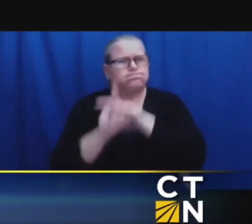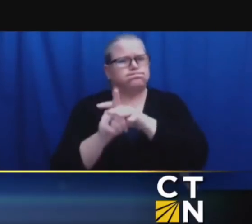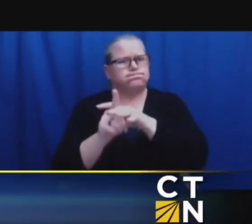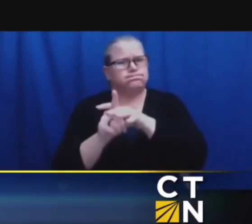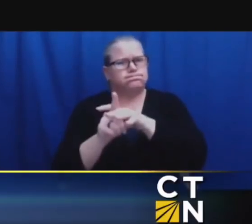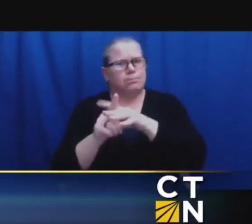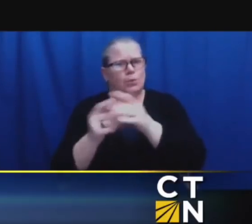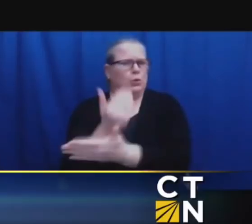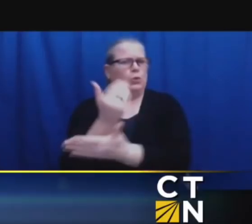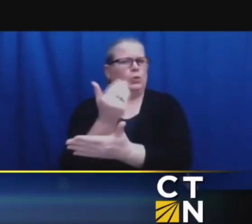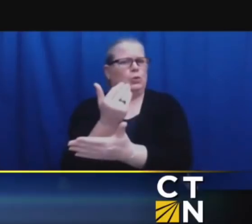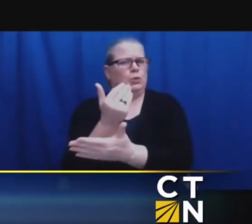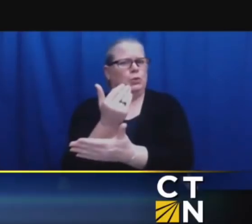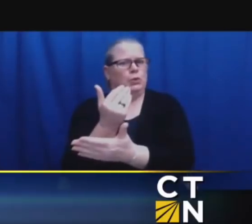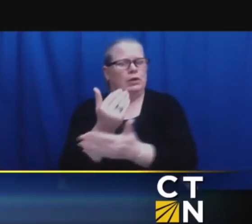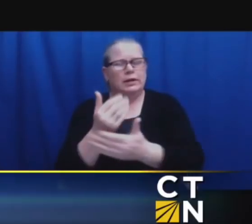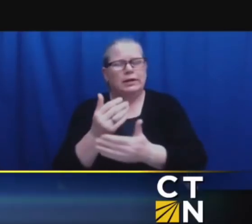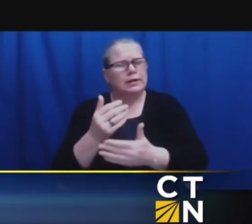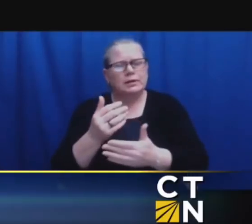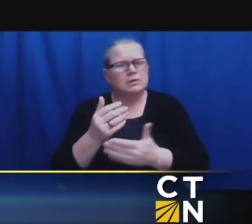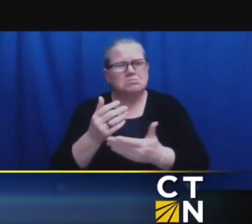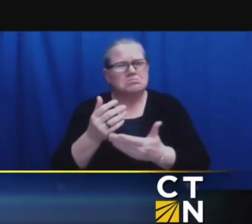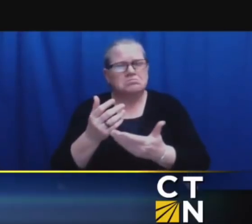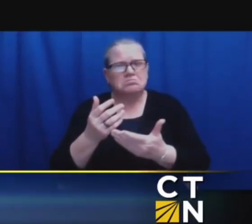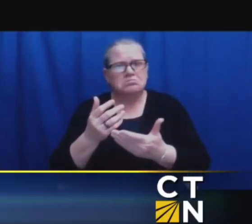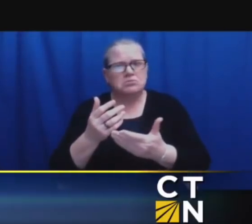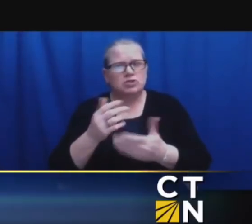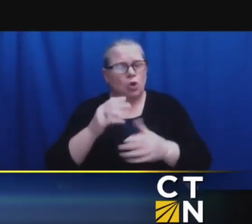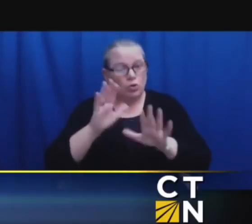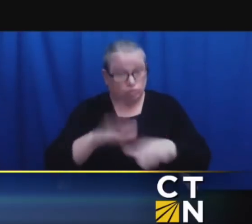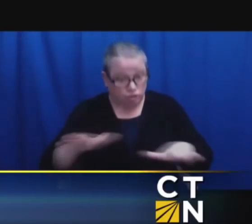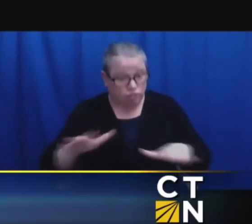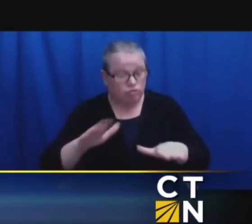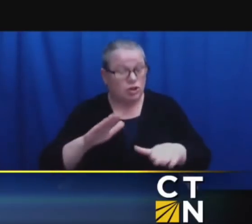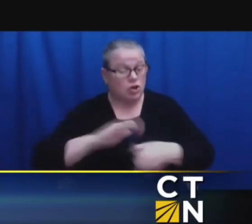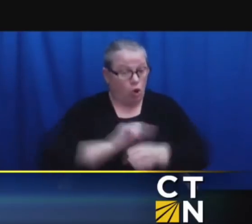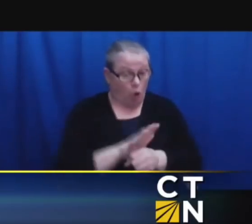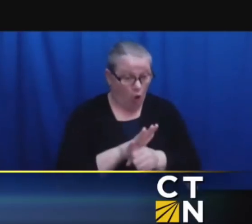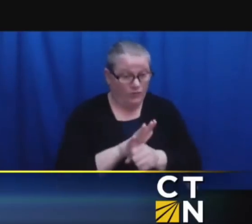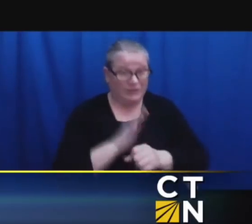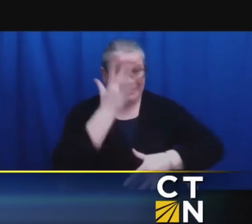a disease that children get as they are infected.